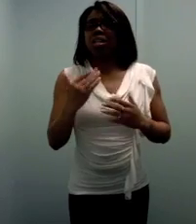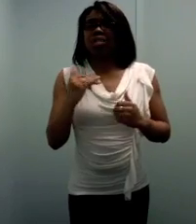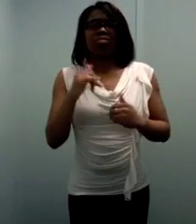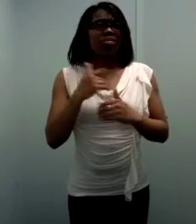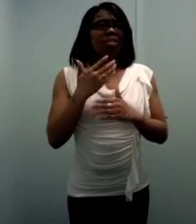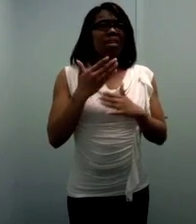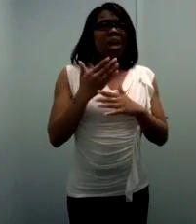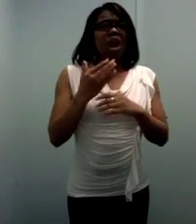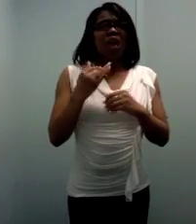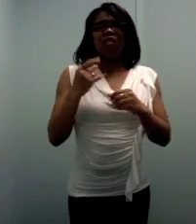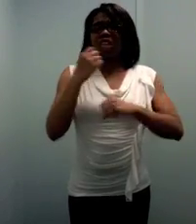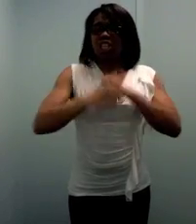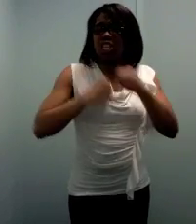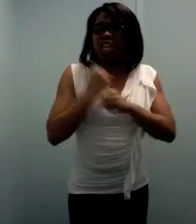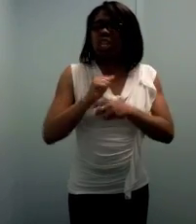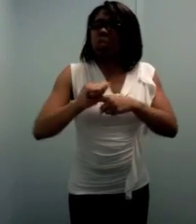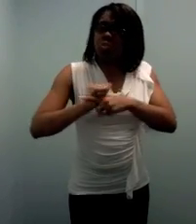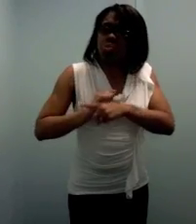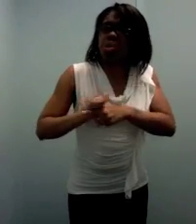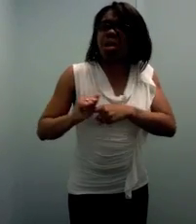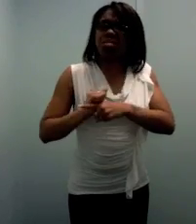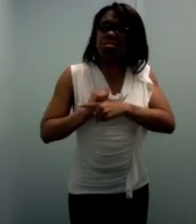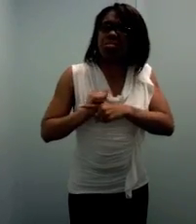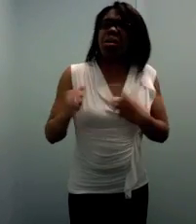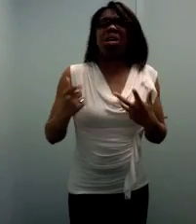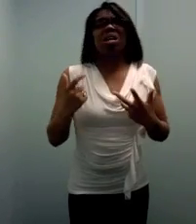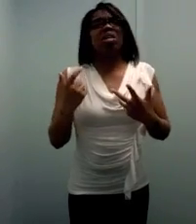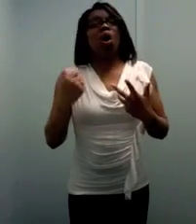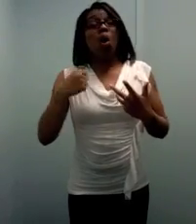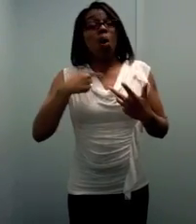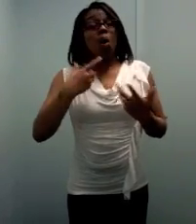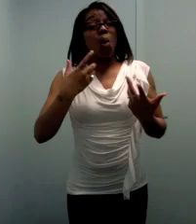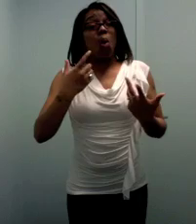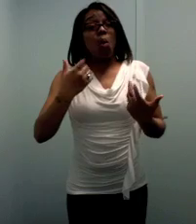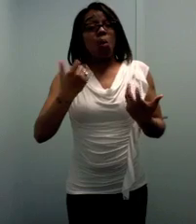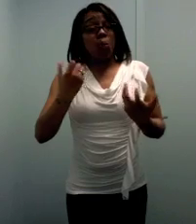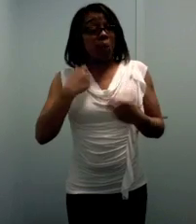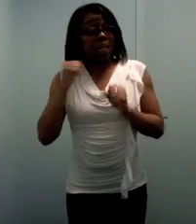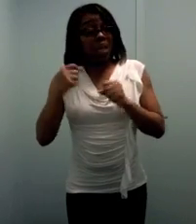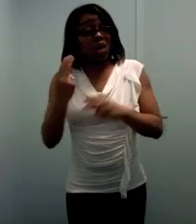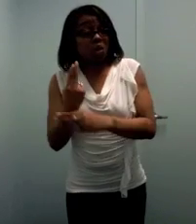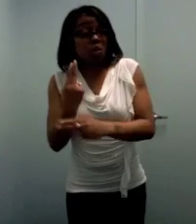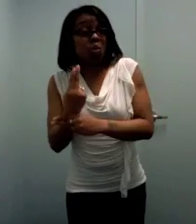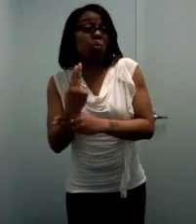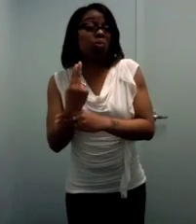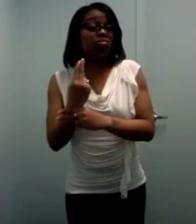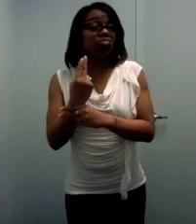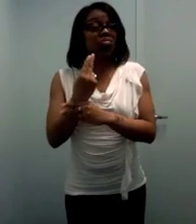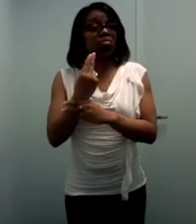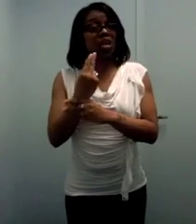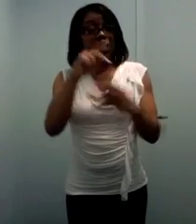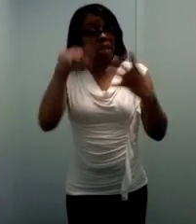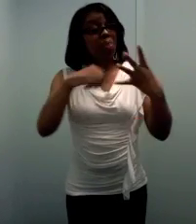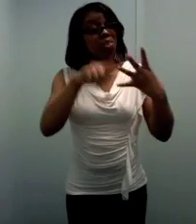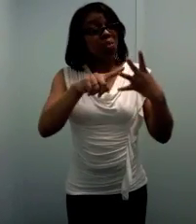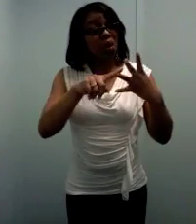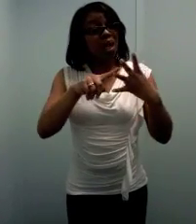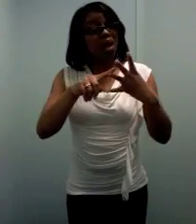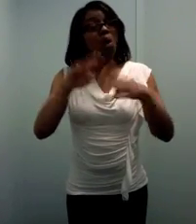of practice. Instead, we ought to be using computers to do step 3, and using the students to